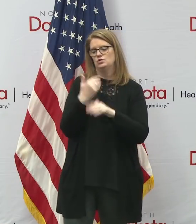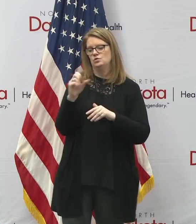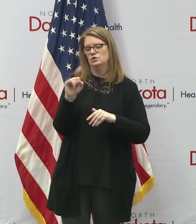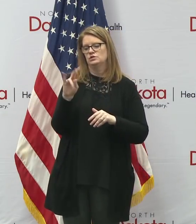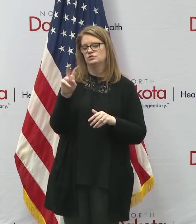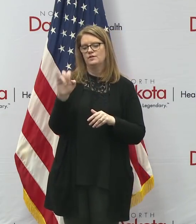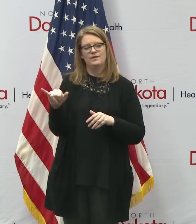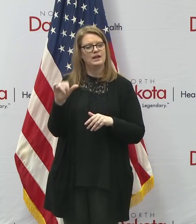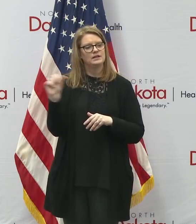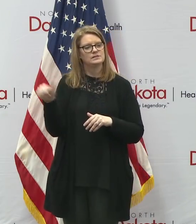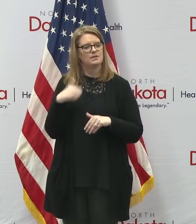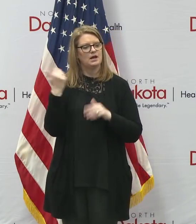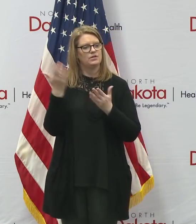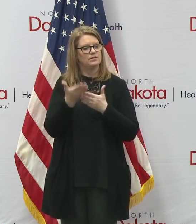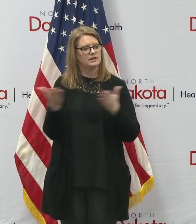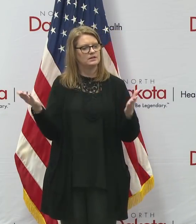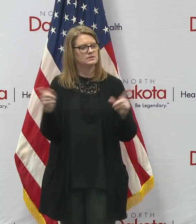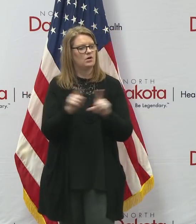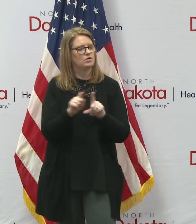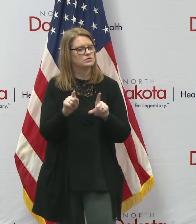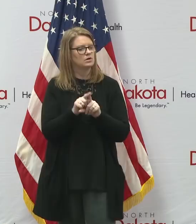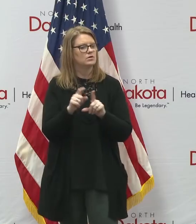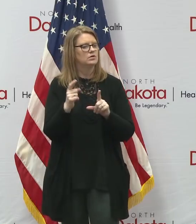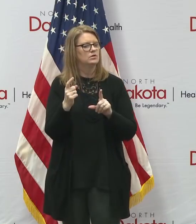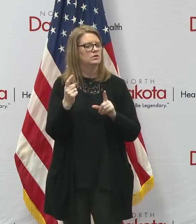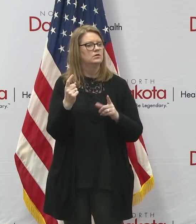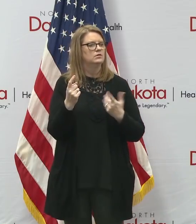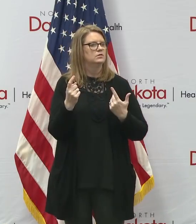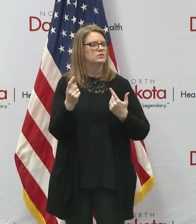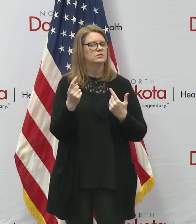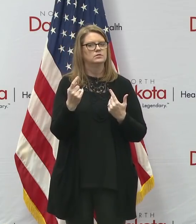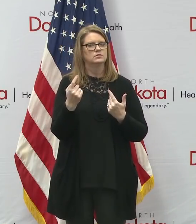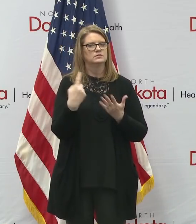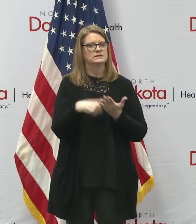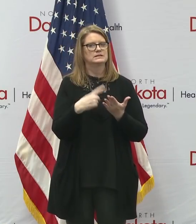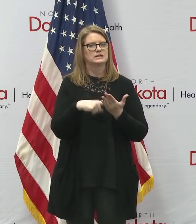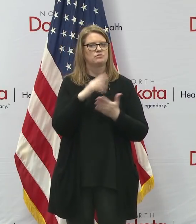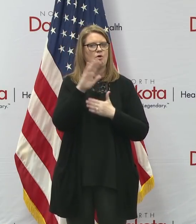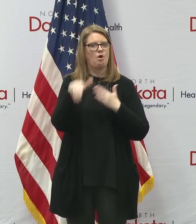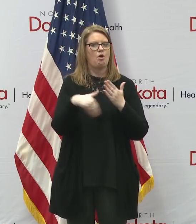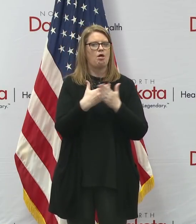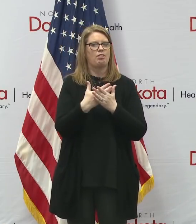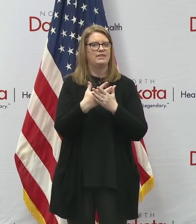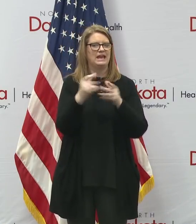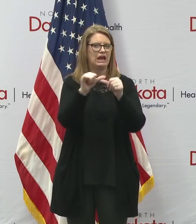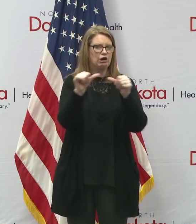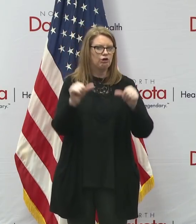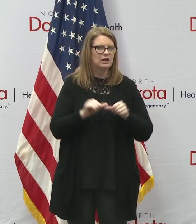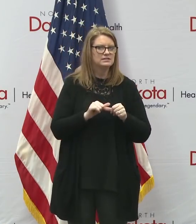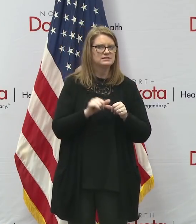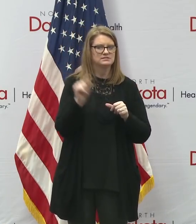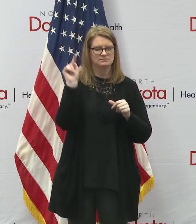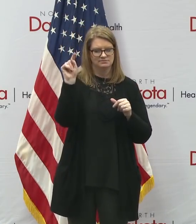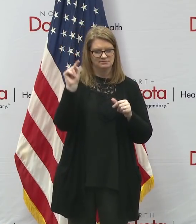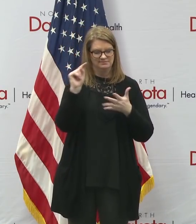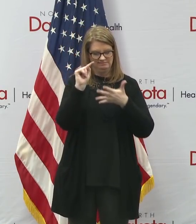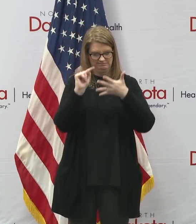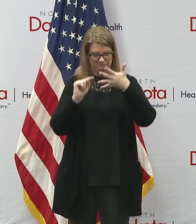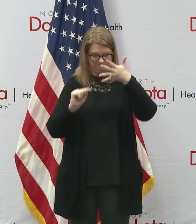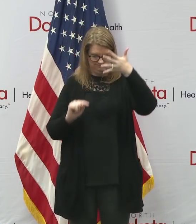other topics. And she'll also go through all the geographies that are listed as areas where we'd want people